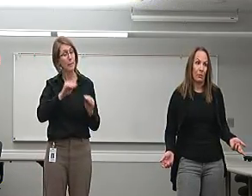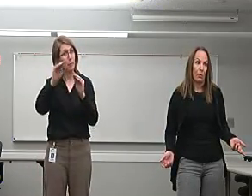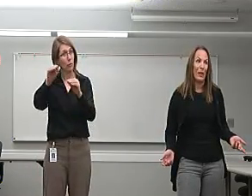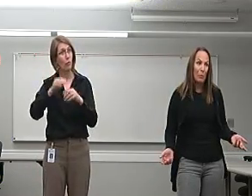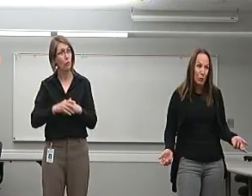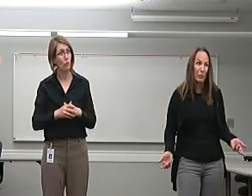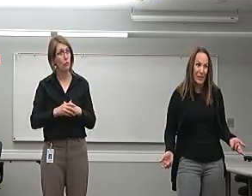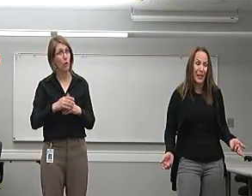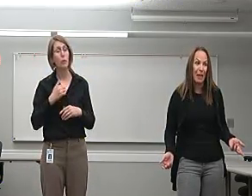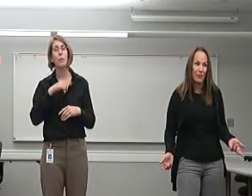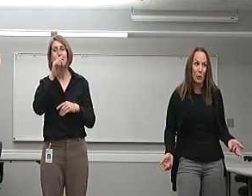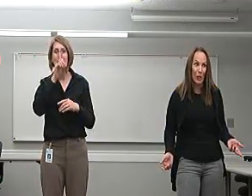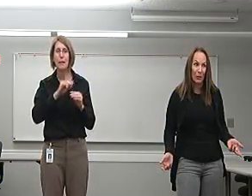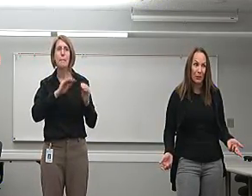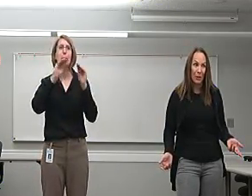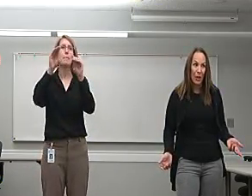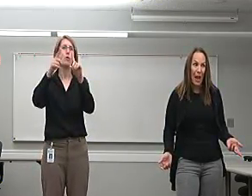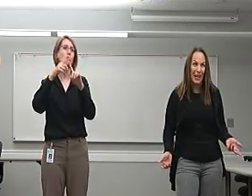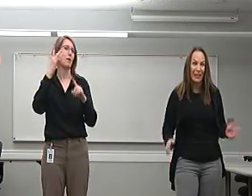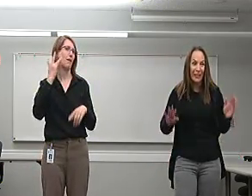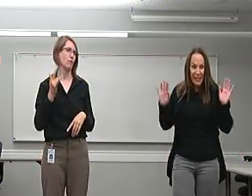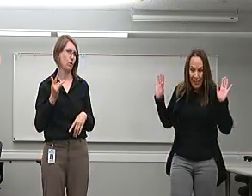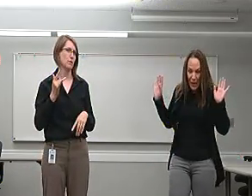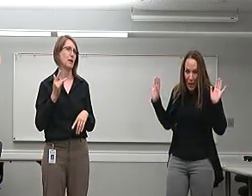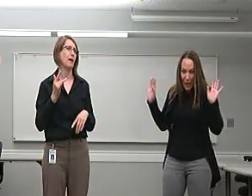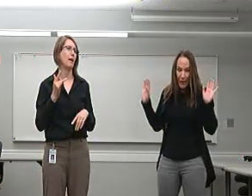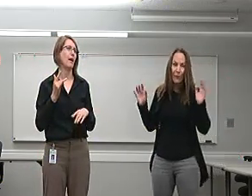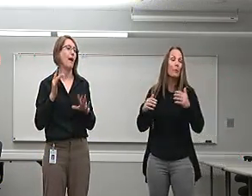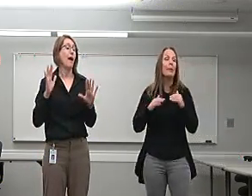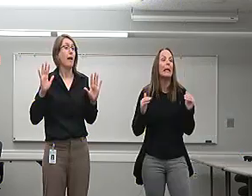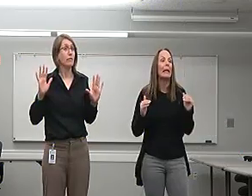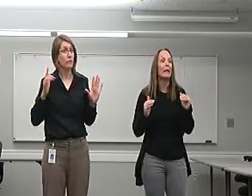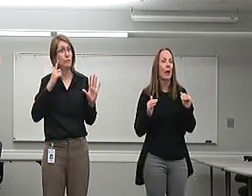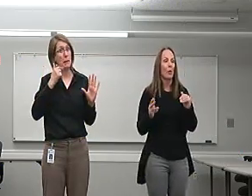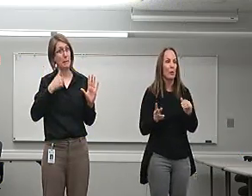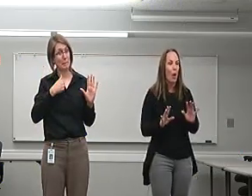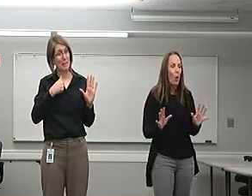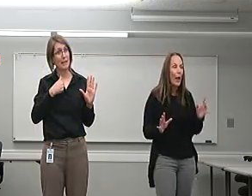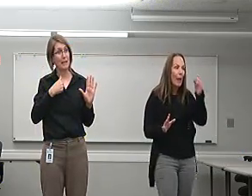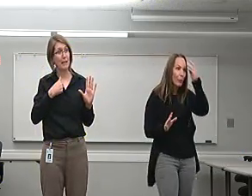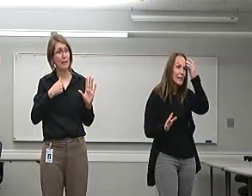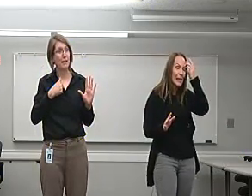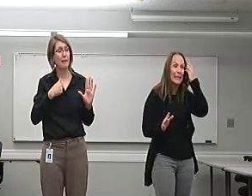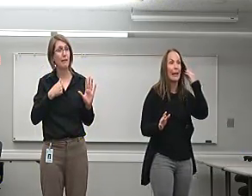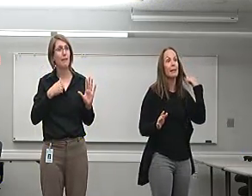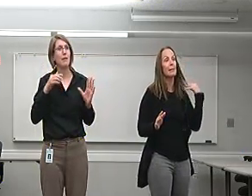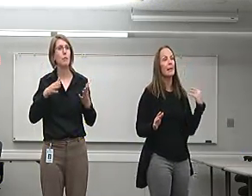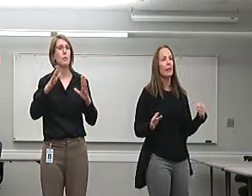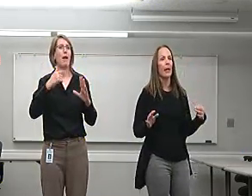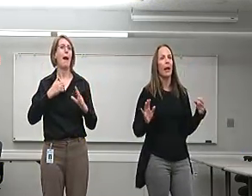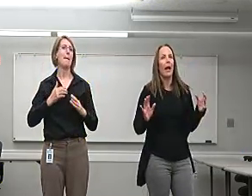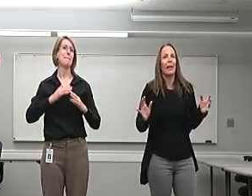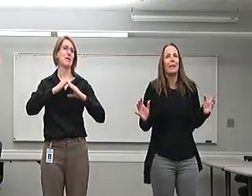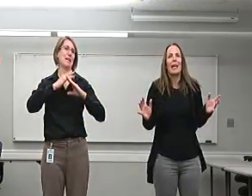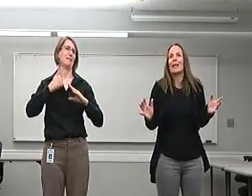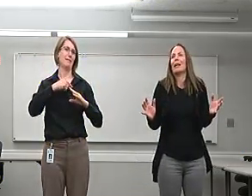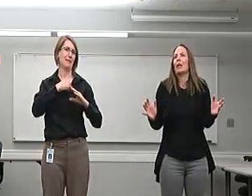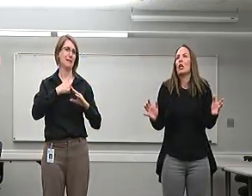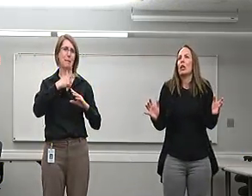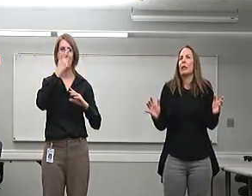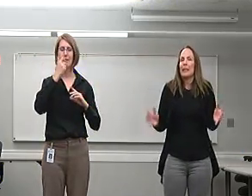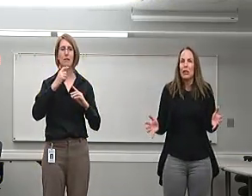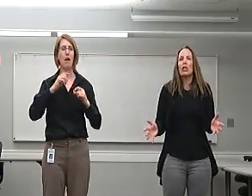to California. And at least for me, that was a way I protected us. Like, I can't take it. Leah's